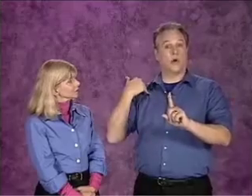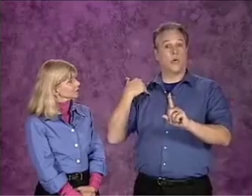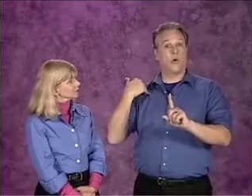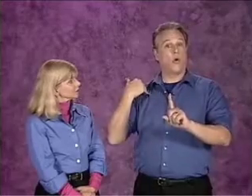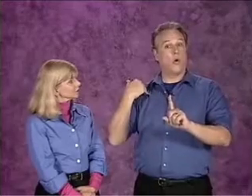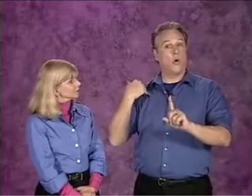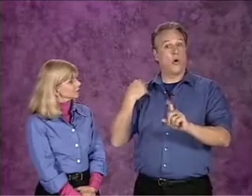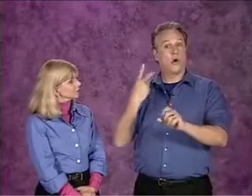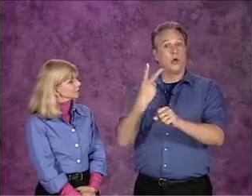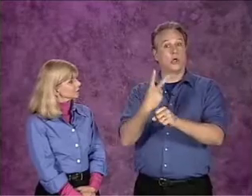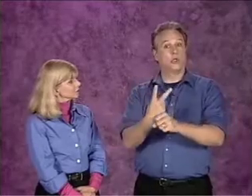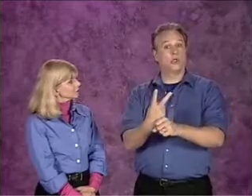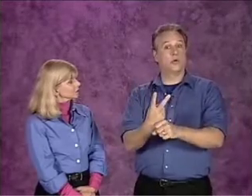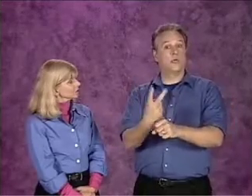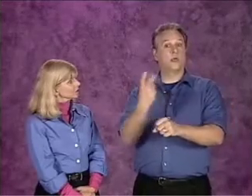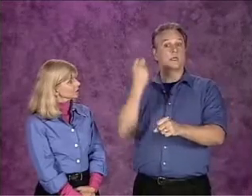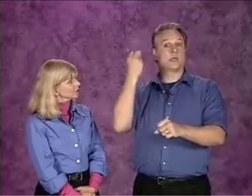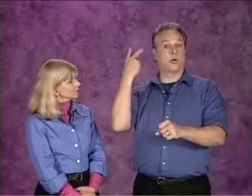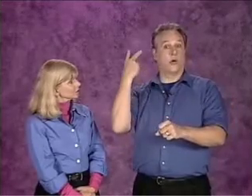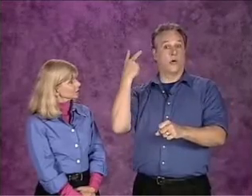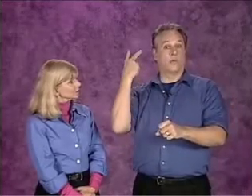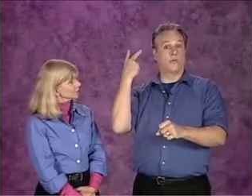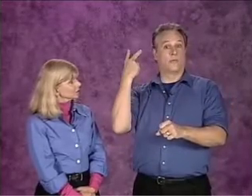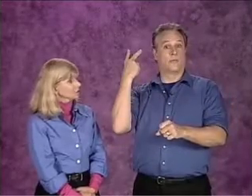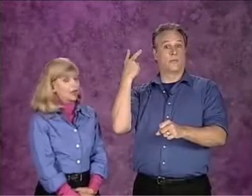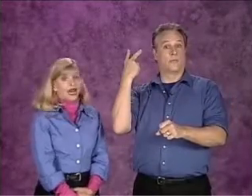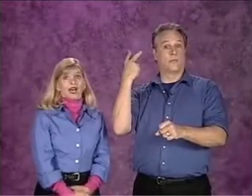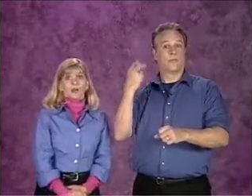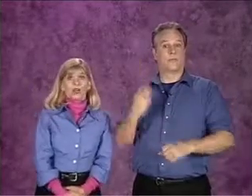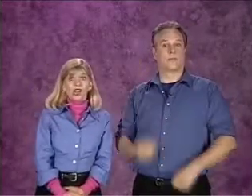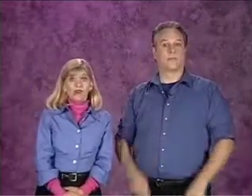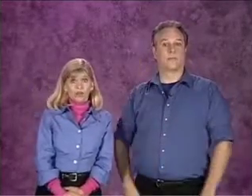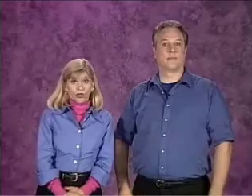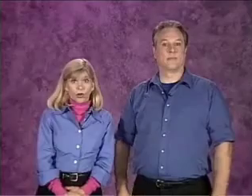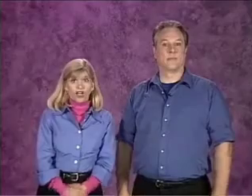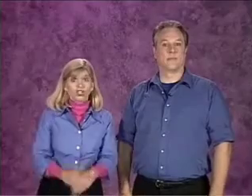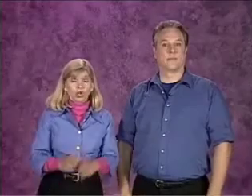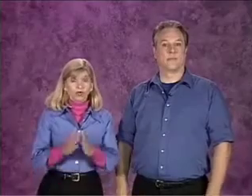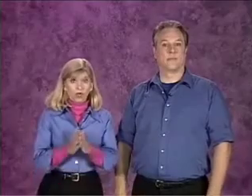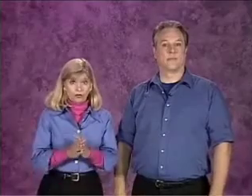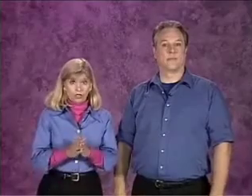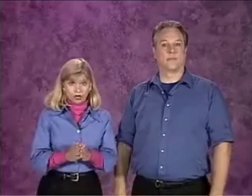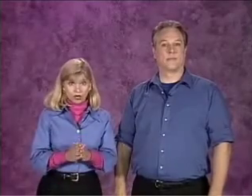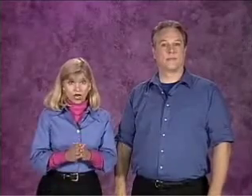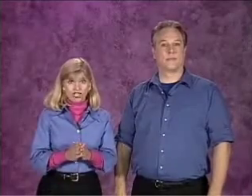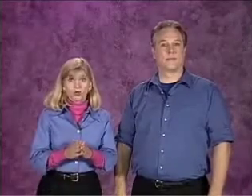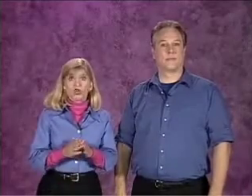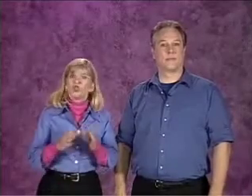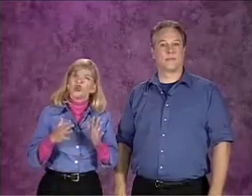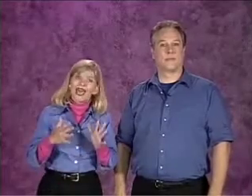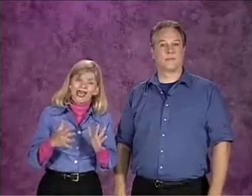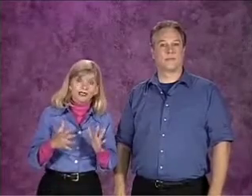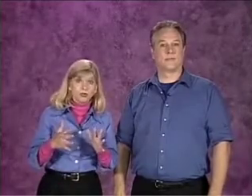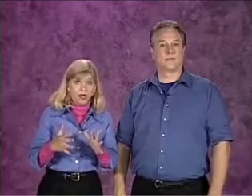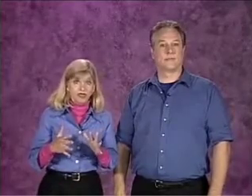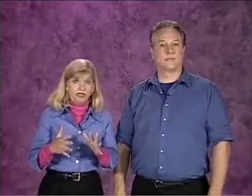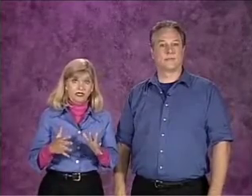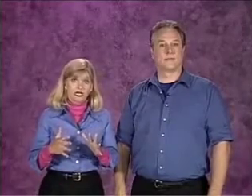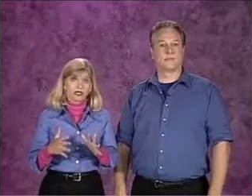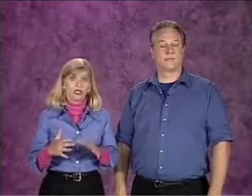ago or 2 years ago. Be careful though, and don't overgeneralize, because you can't apply these techniques